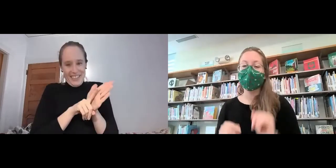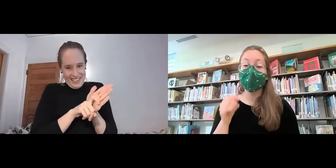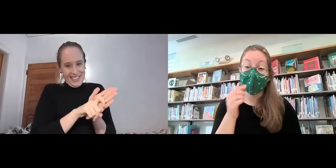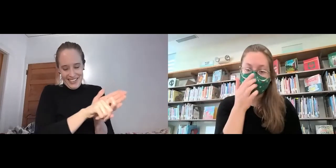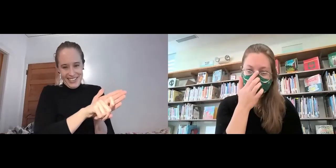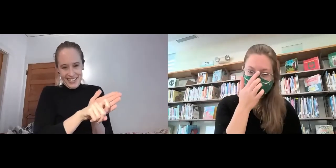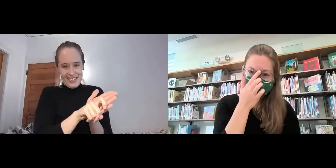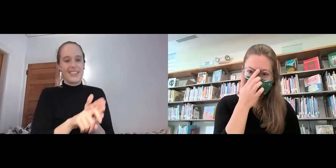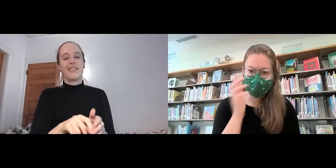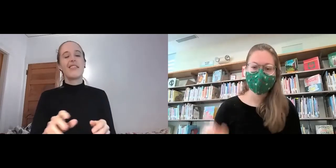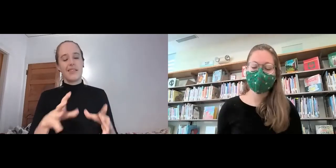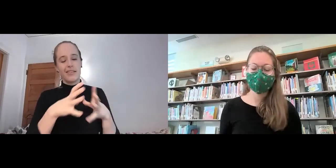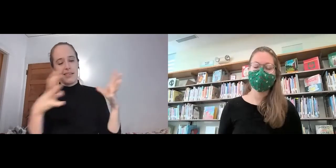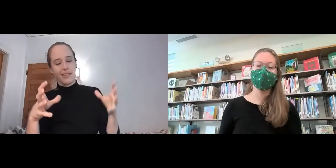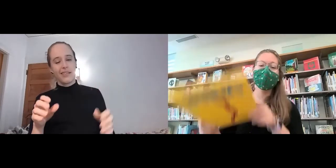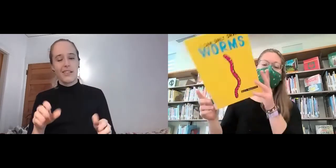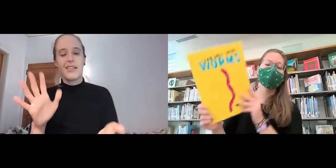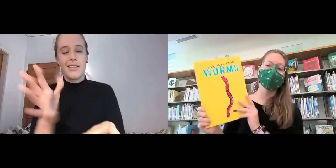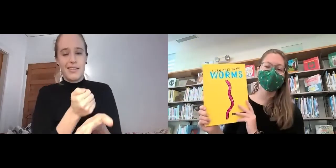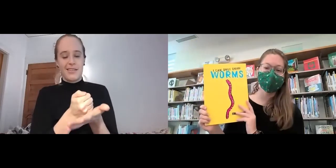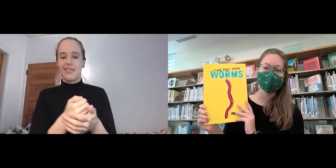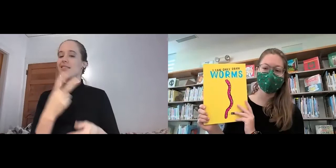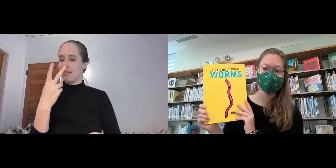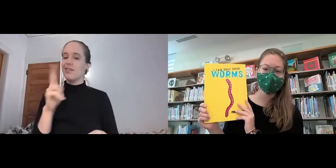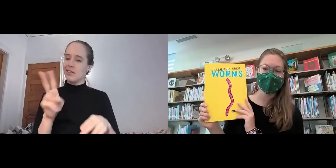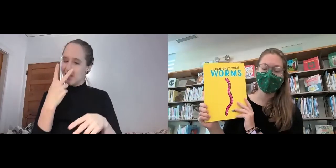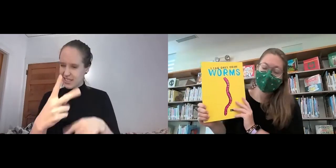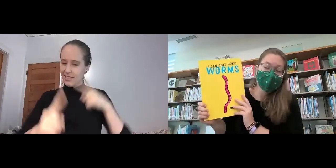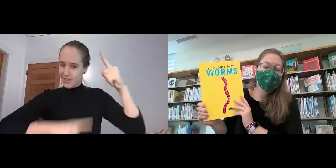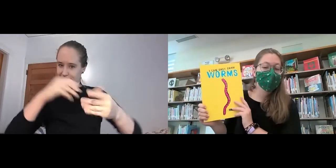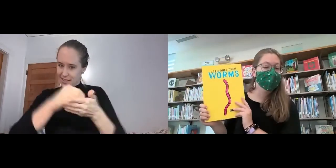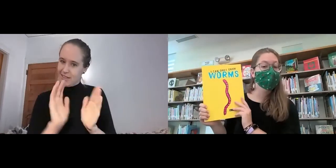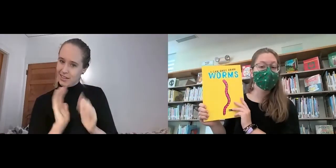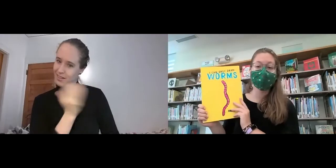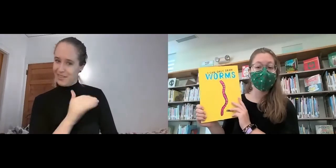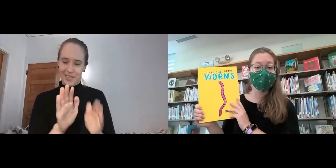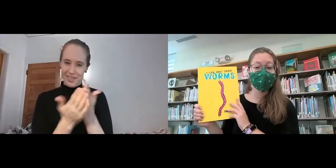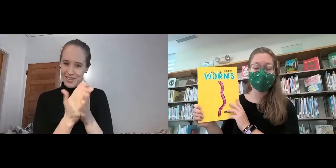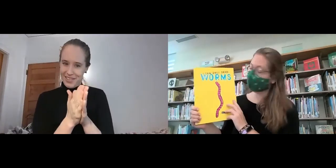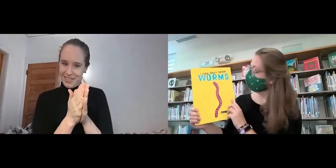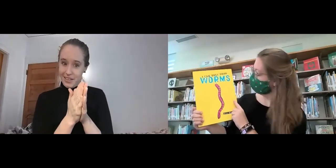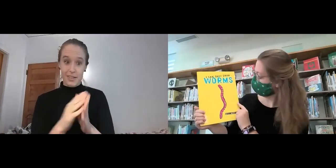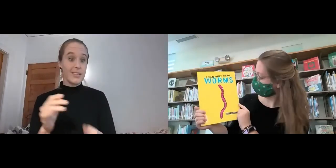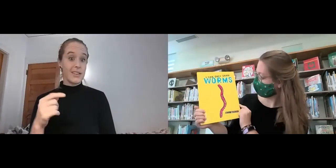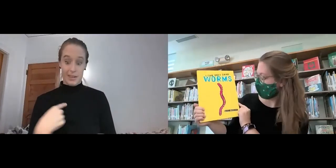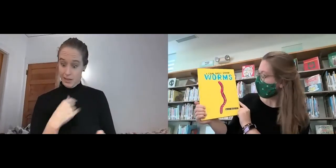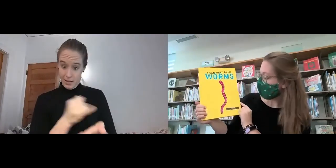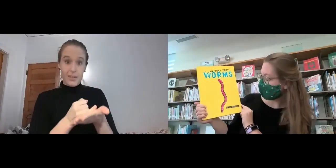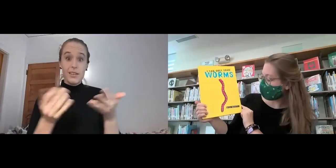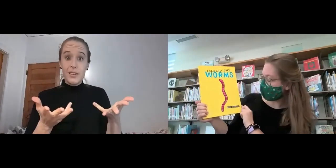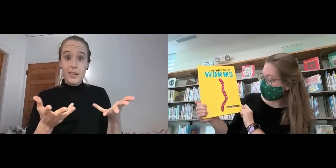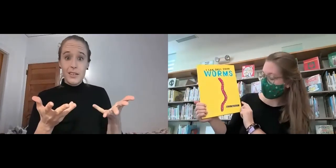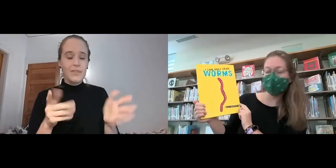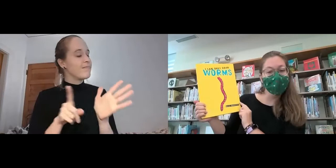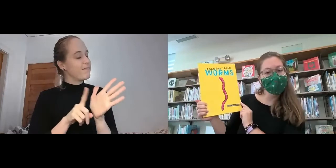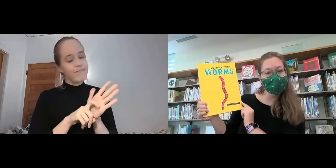get a lot of chances to do that in this wonderful book. I Can Only Draw Worms. And it